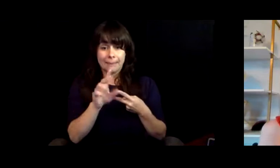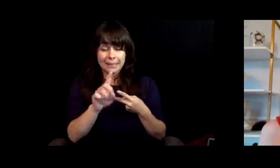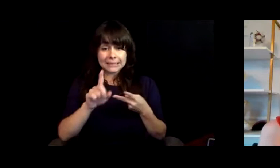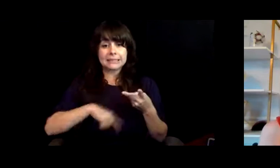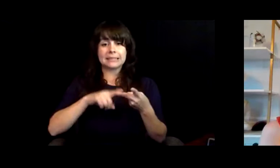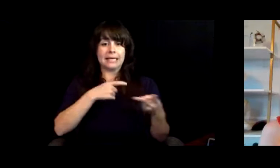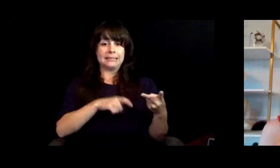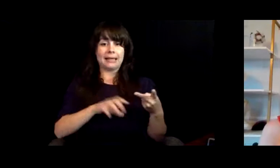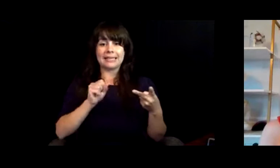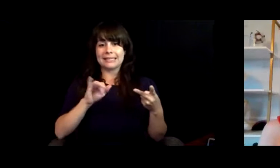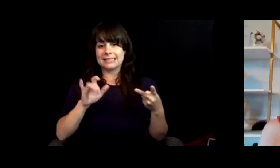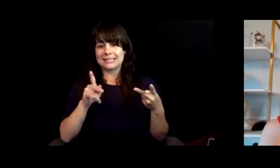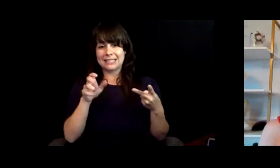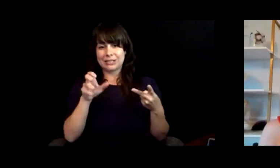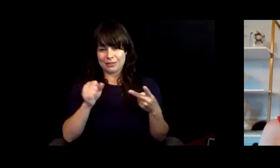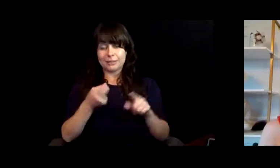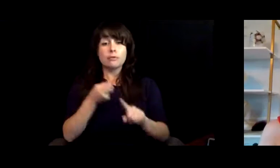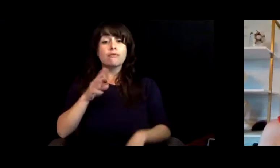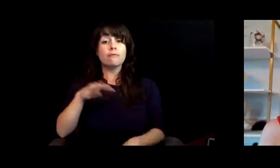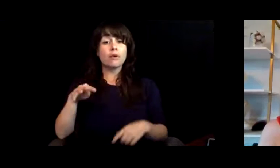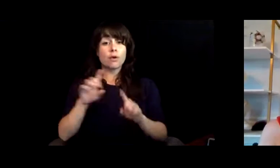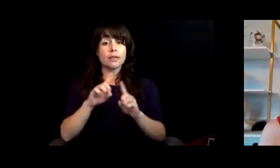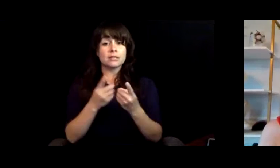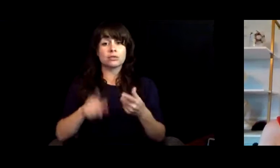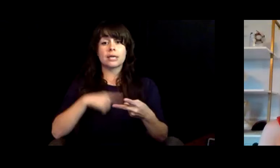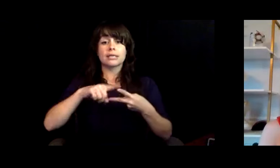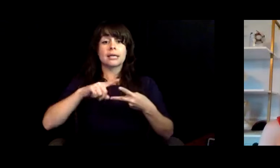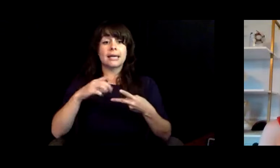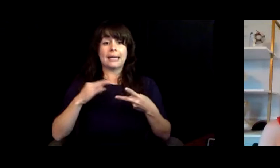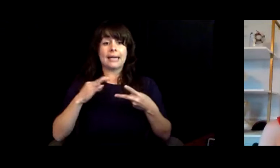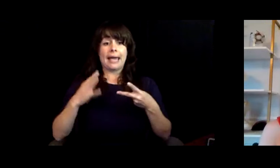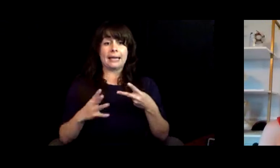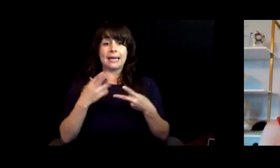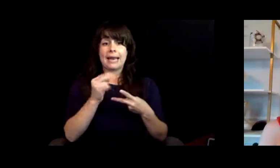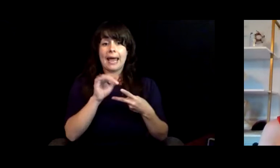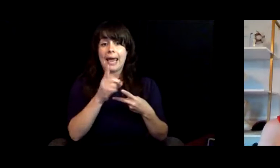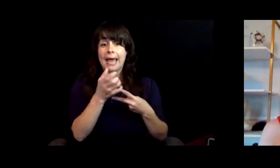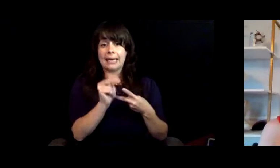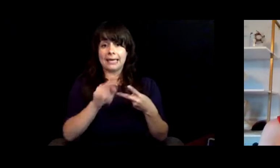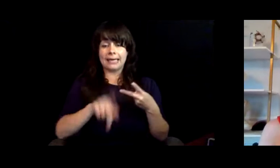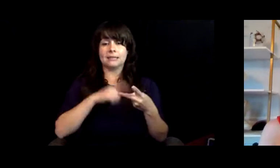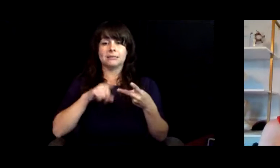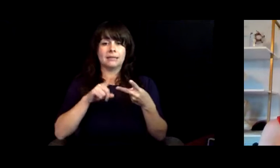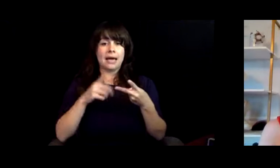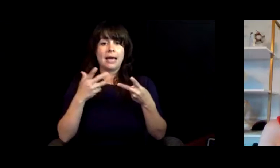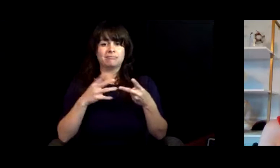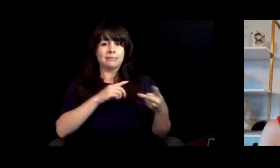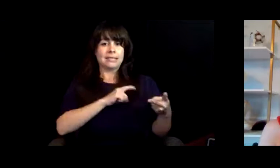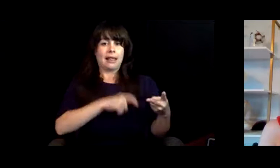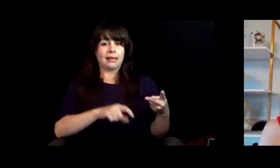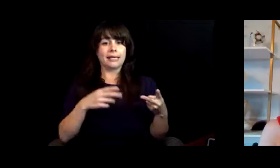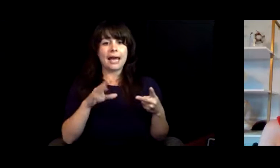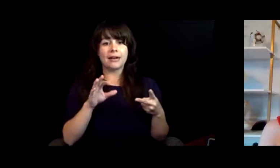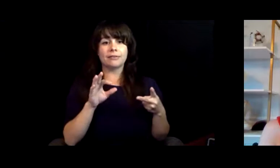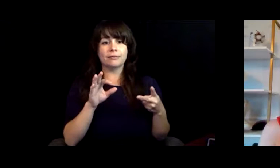Sickles. From the 44th District, we have candidate Richard Hayden and incumbent Delegate Paul Kriezek. And from the 45th District, we